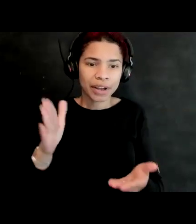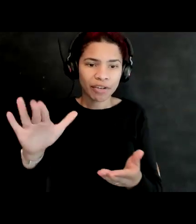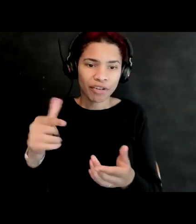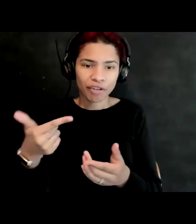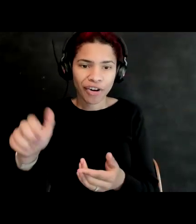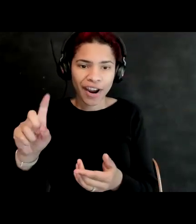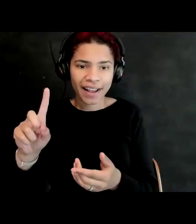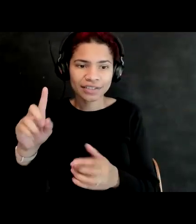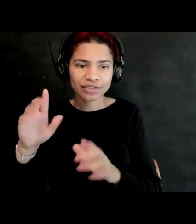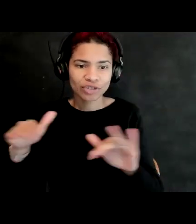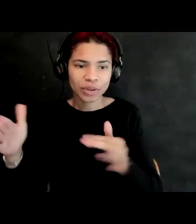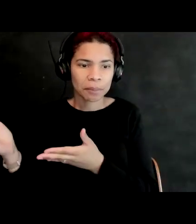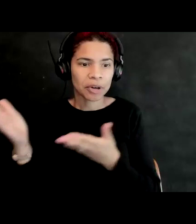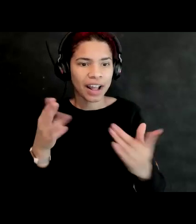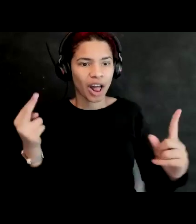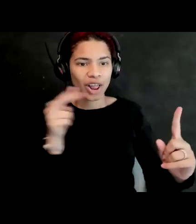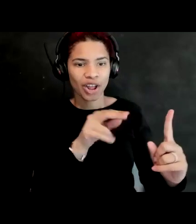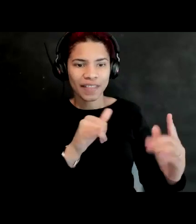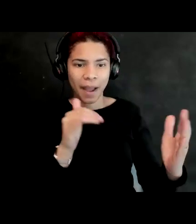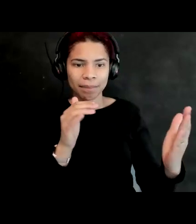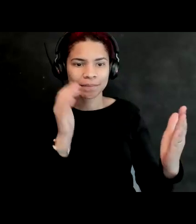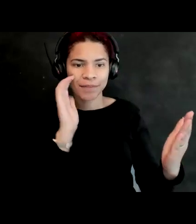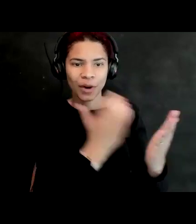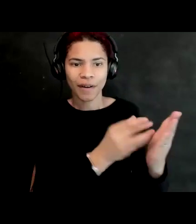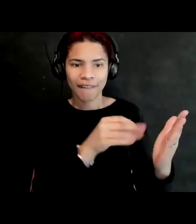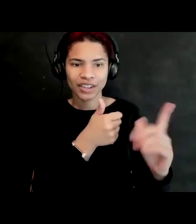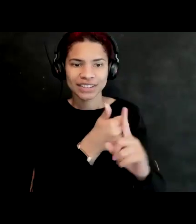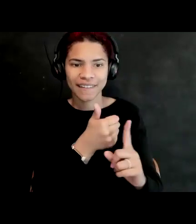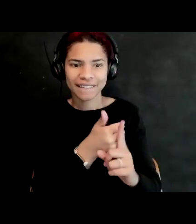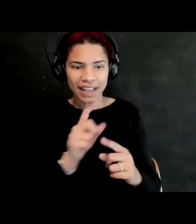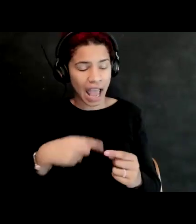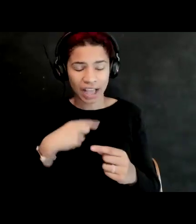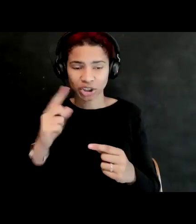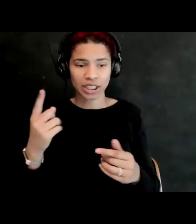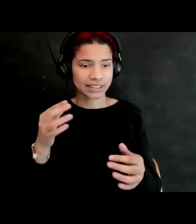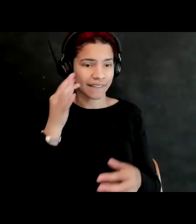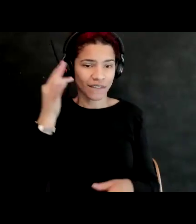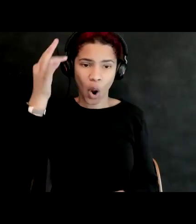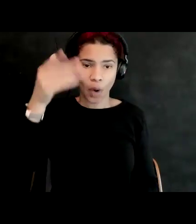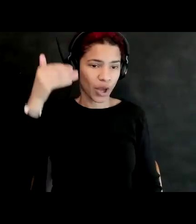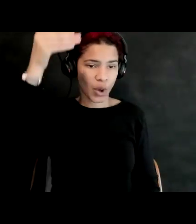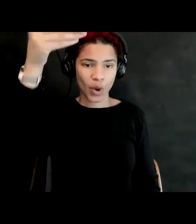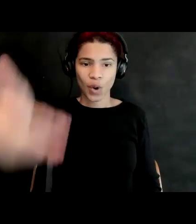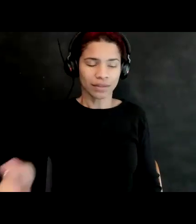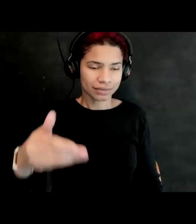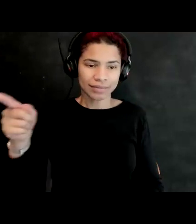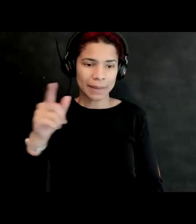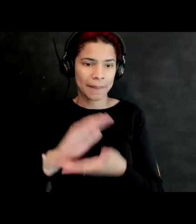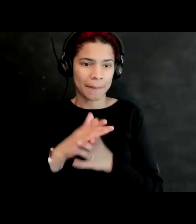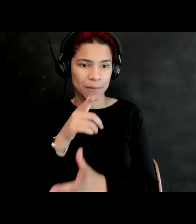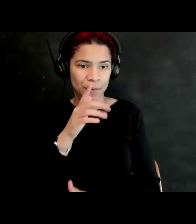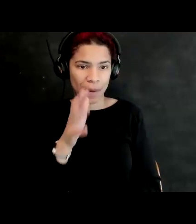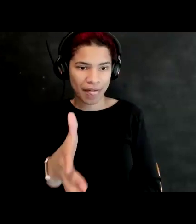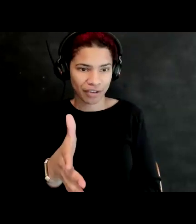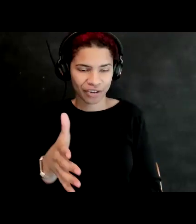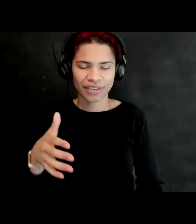just went through, I just went all the way to her being a grandmother. I like that. Yeah. Like